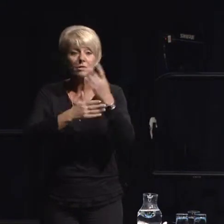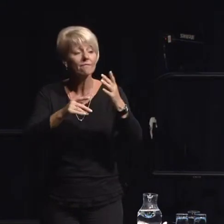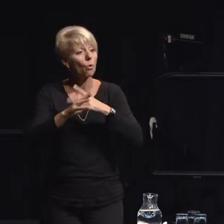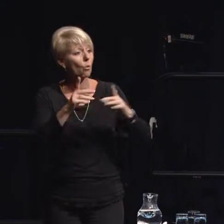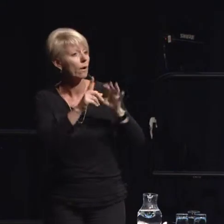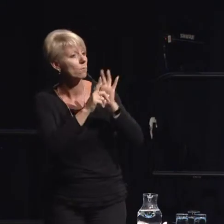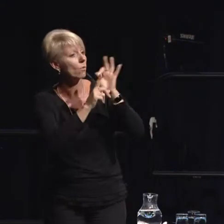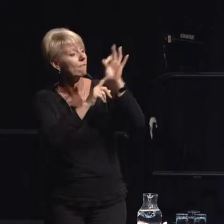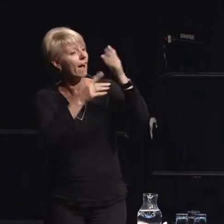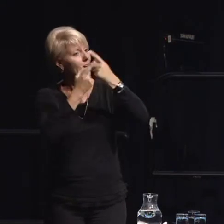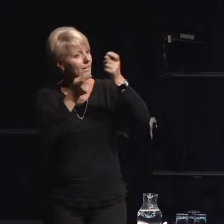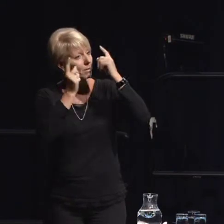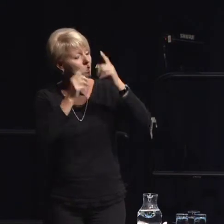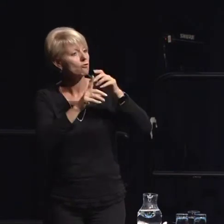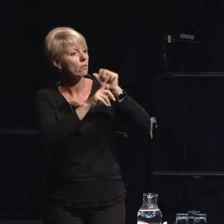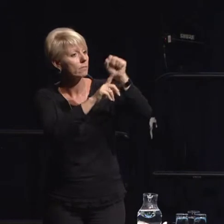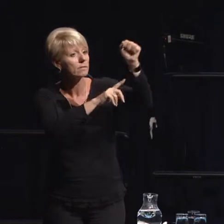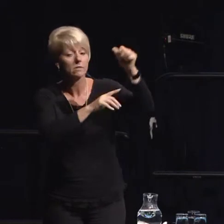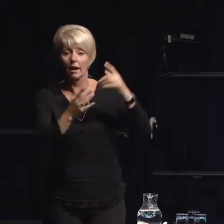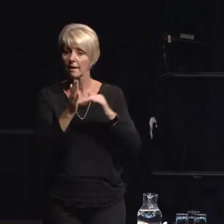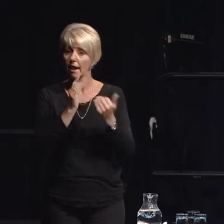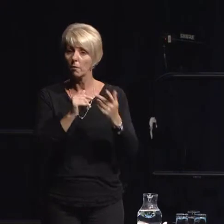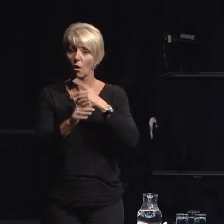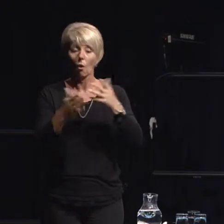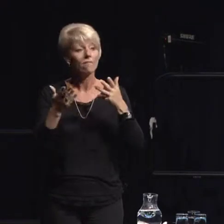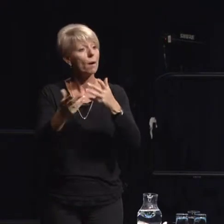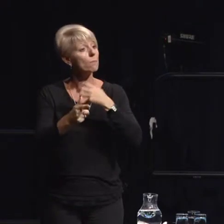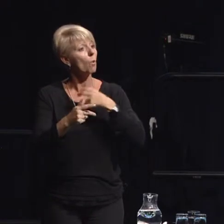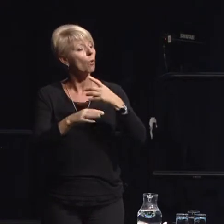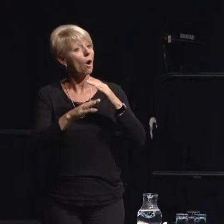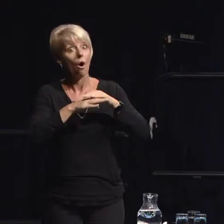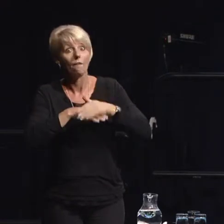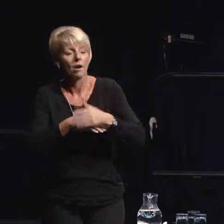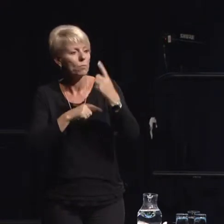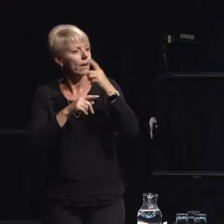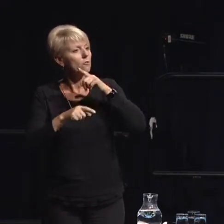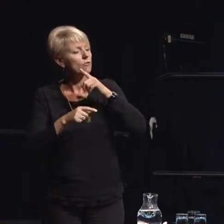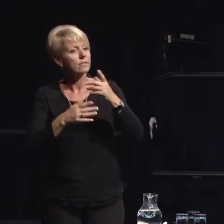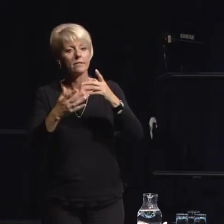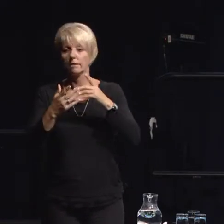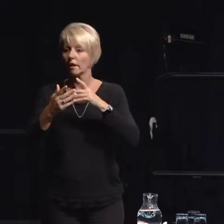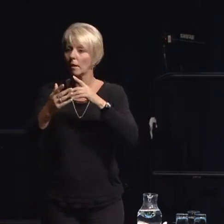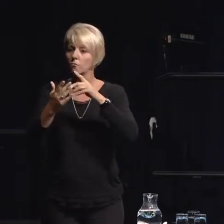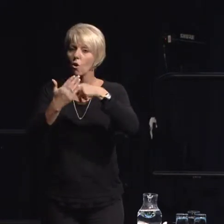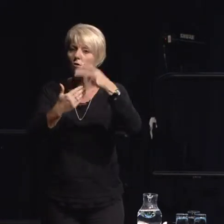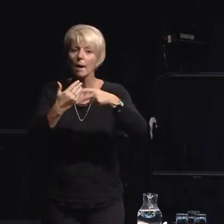academic achievements. We now offer more than 160 university pathways or dual award